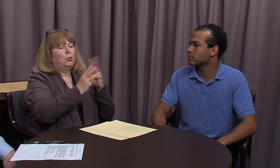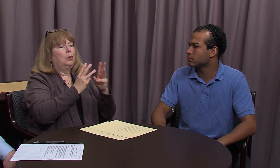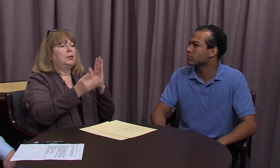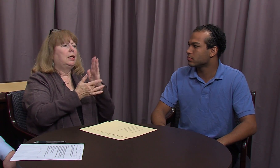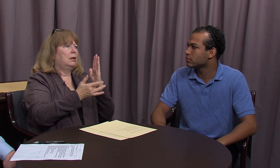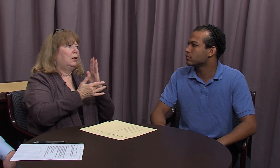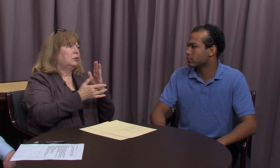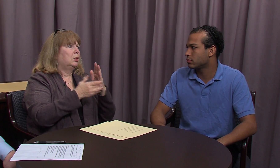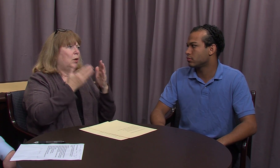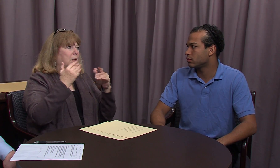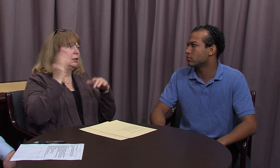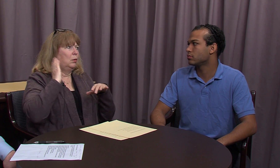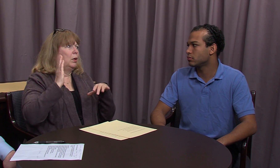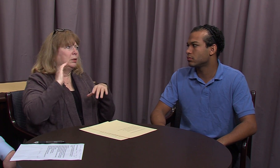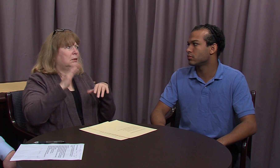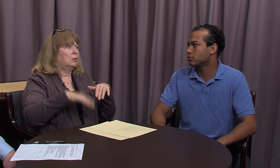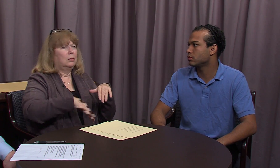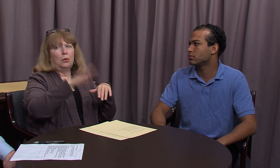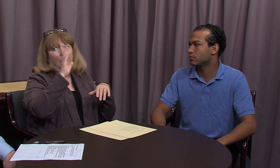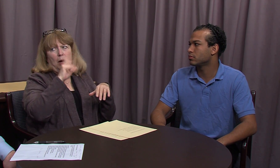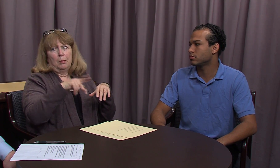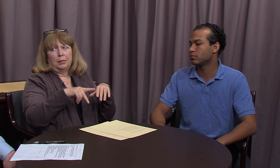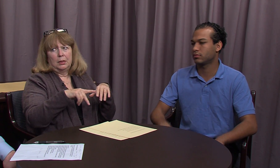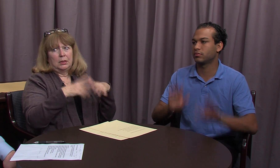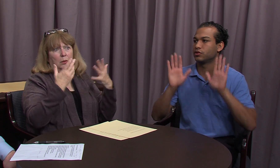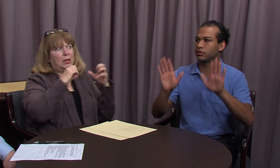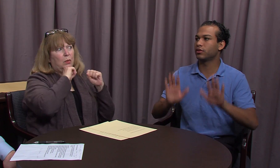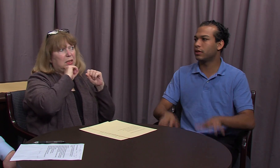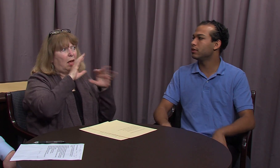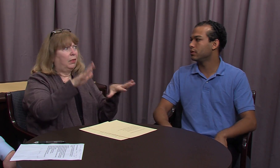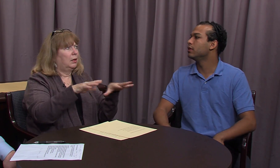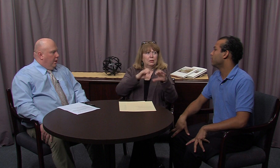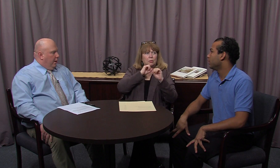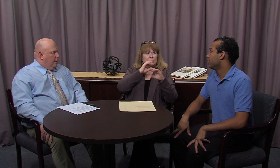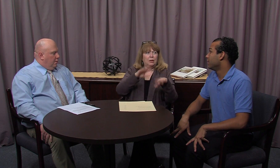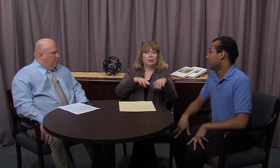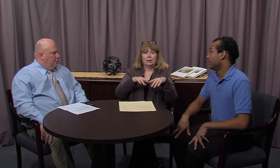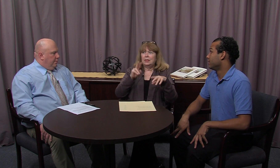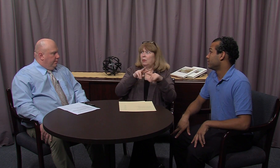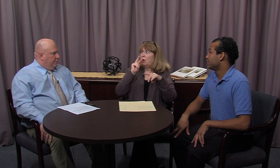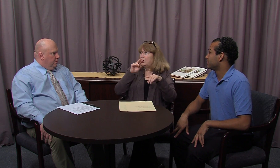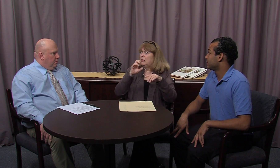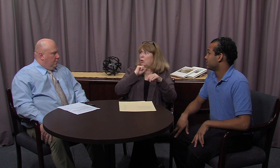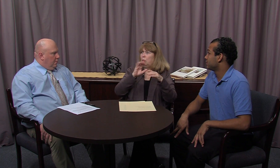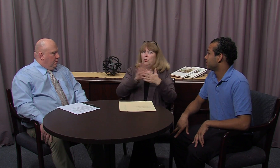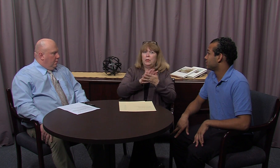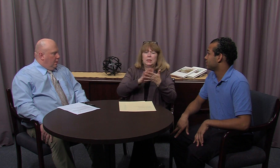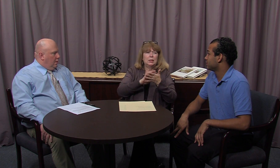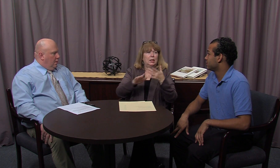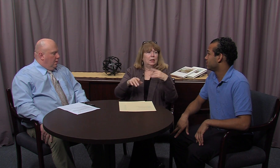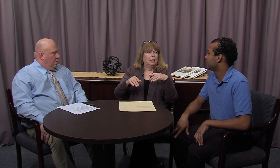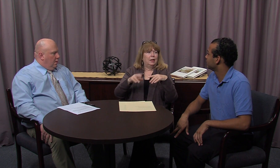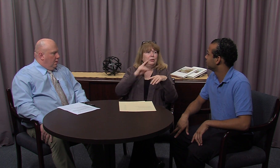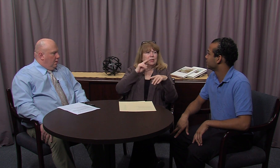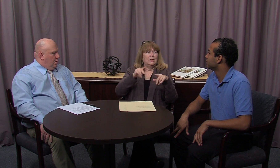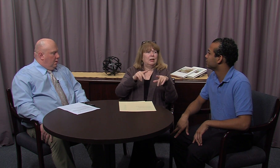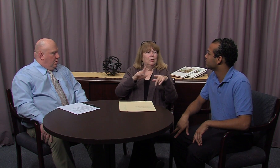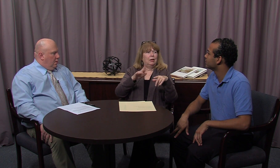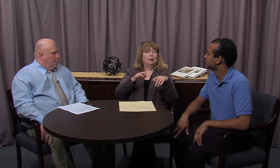world technology-wise than it was growing up because there was nothing. Yeah. There was nothing. It's like watching the old movies, and you say, well, they